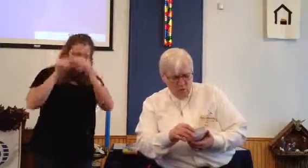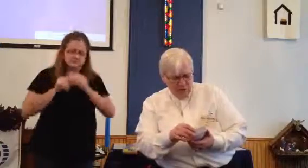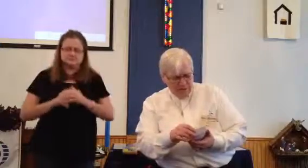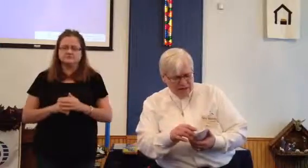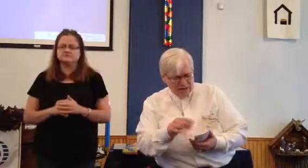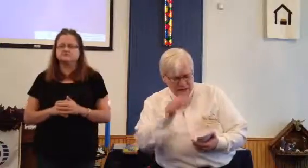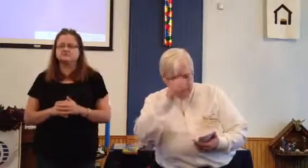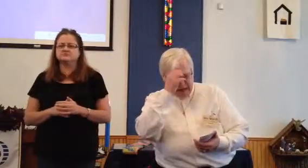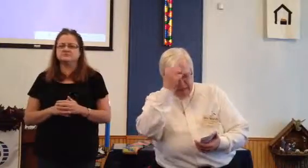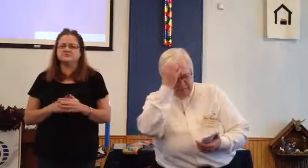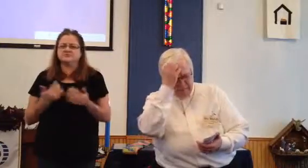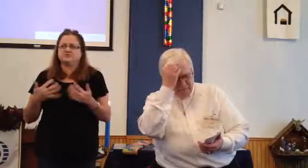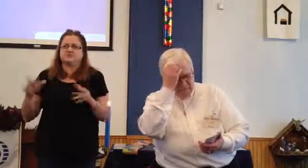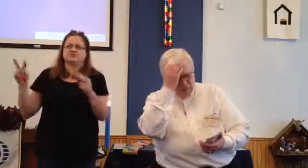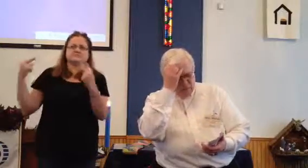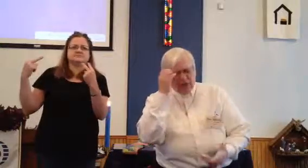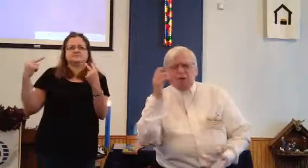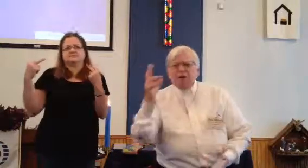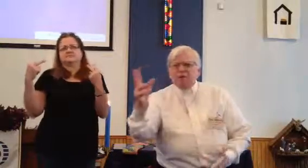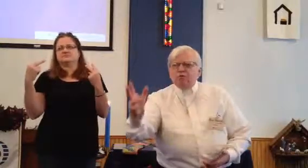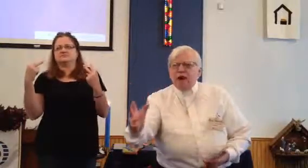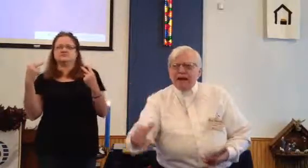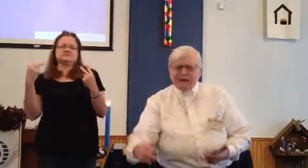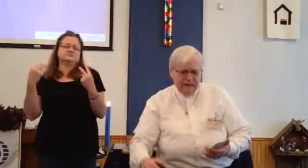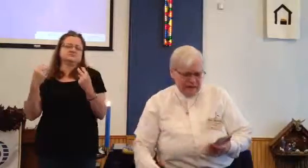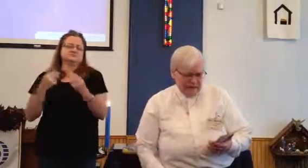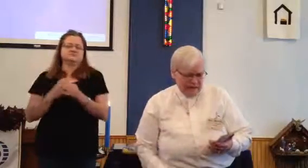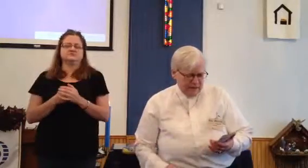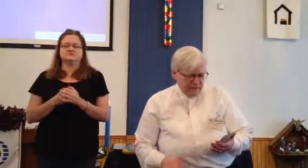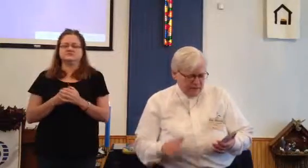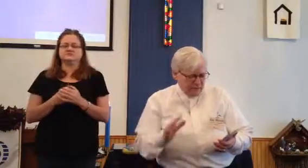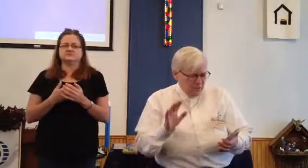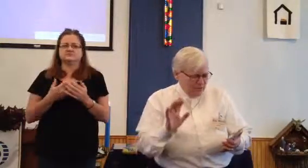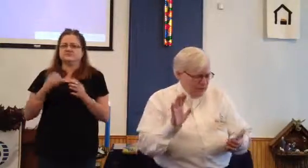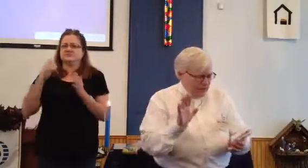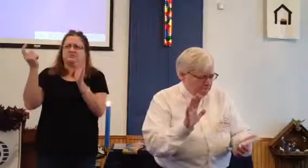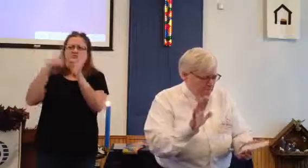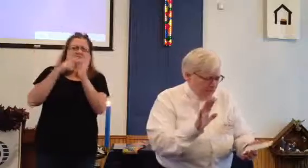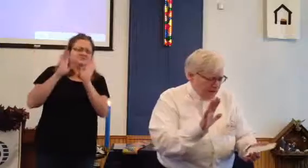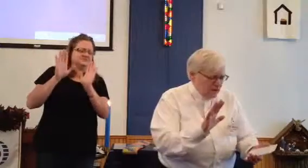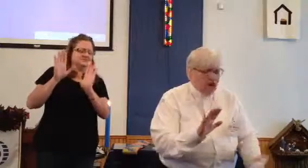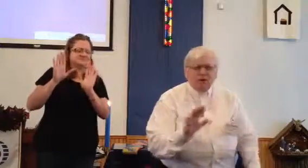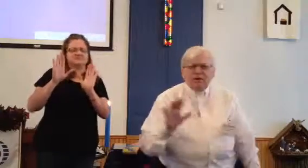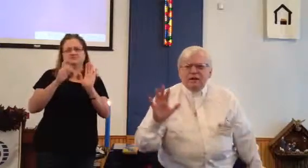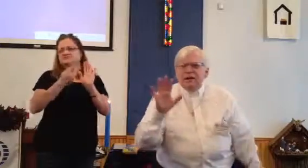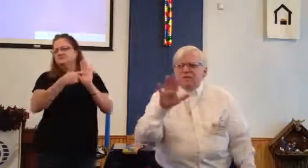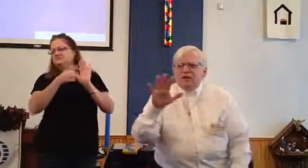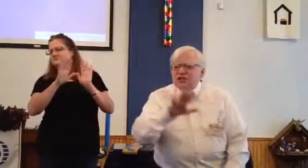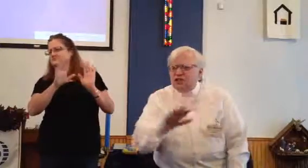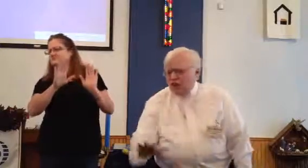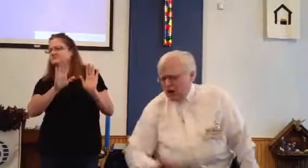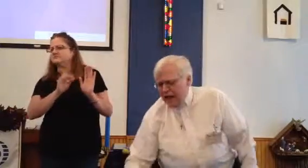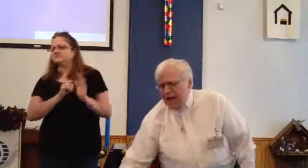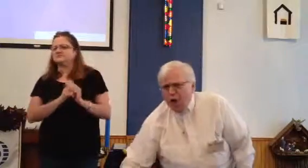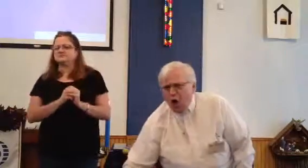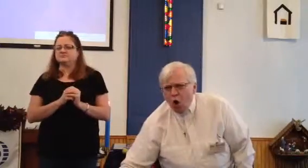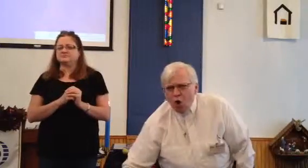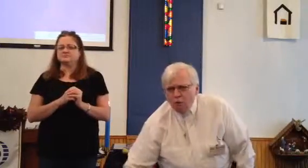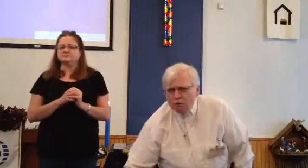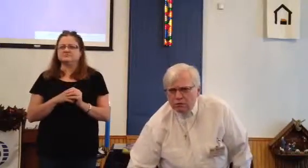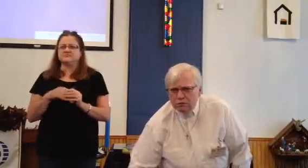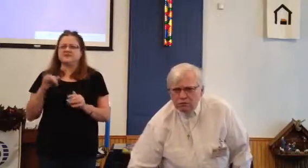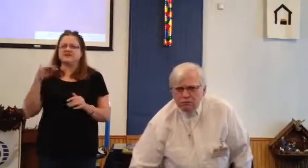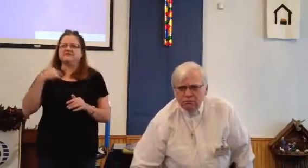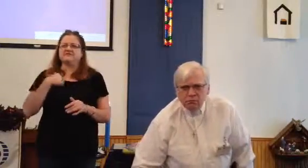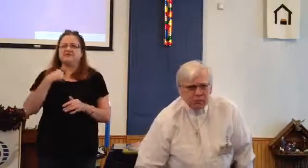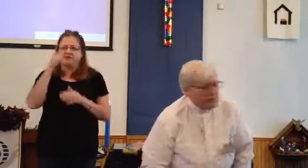We don't want to be seen. We don't want to be recognized. We think that if we just sort of lay